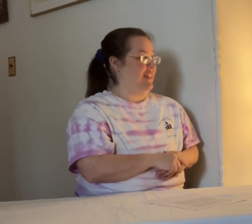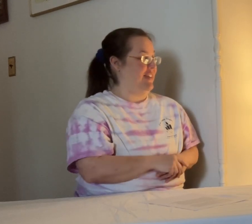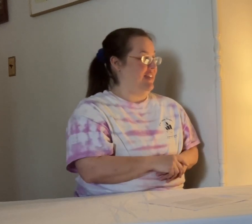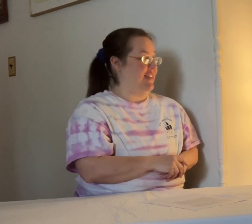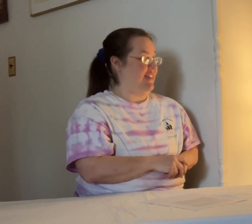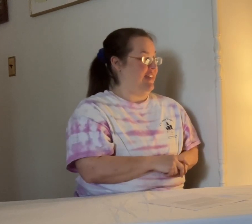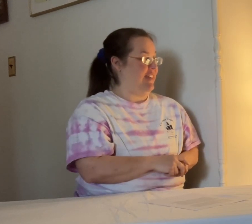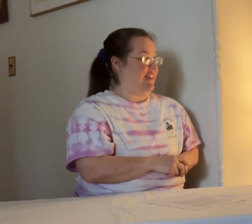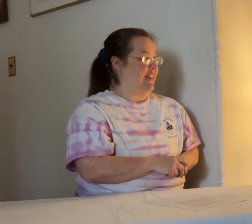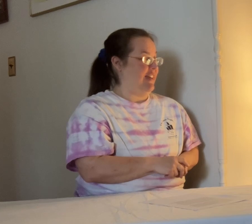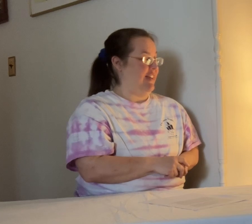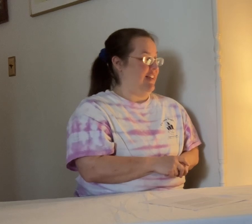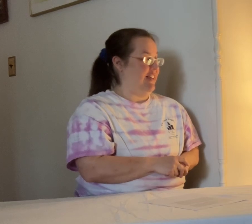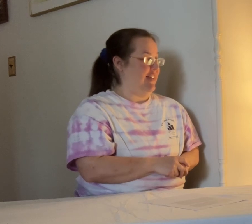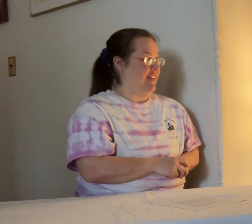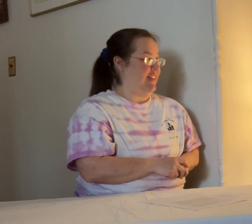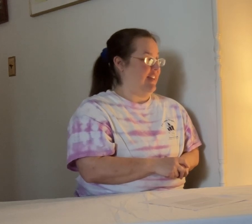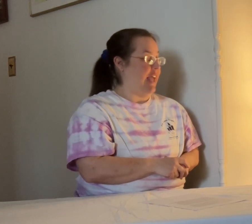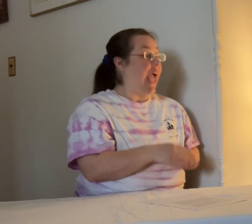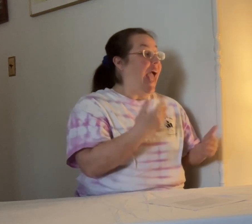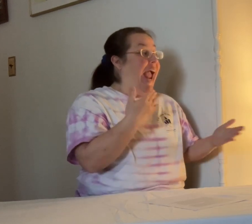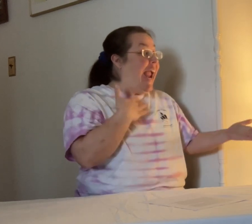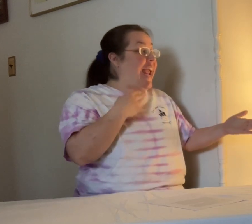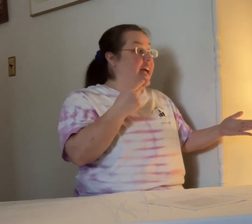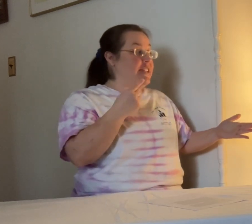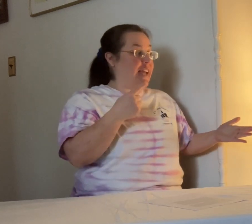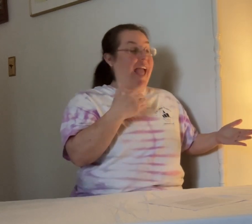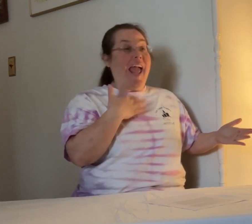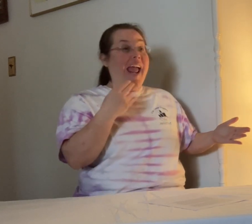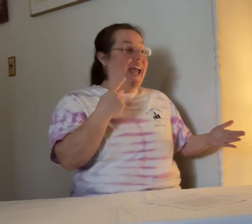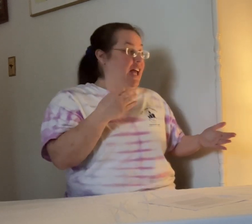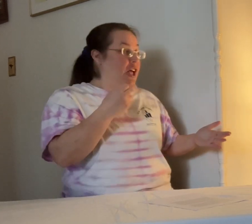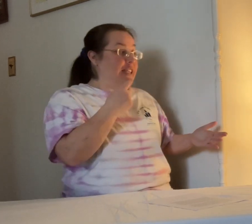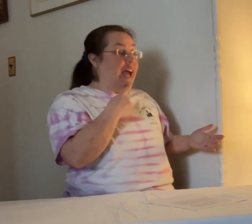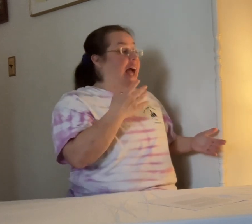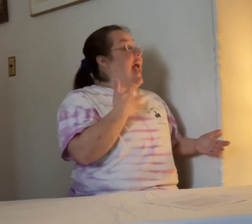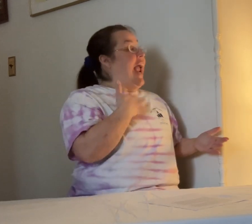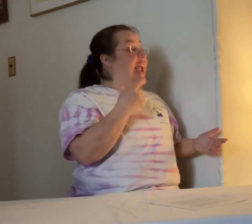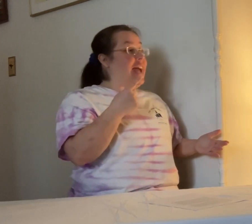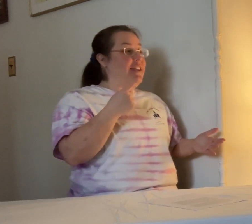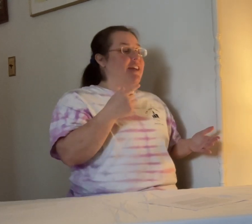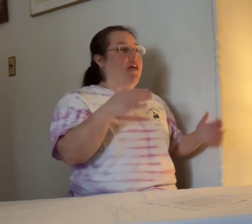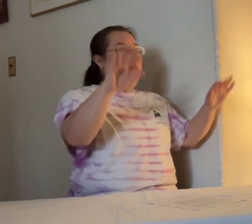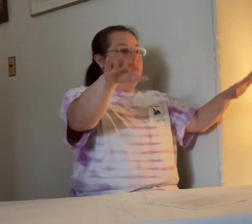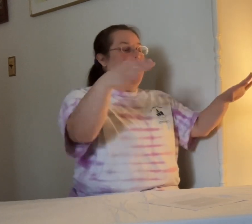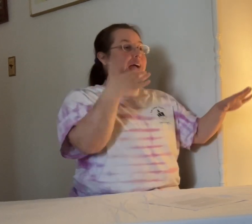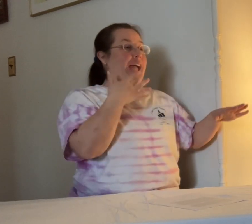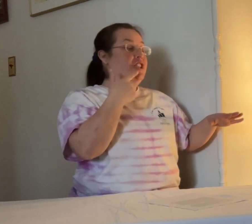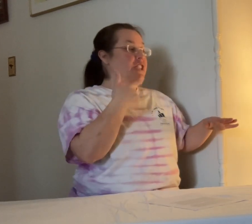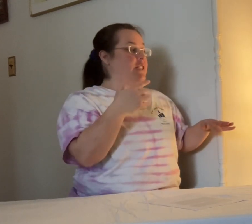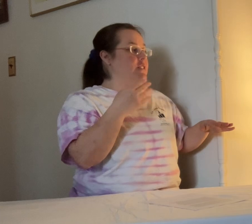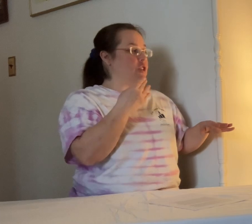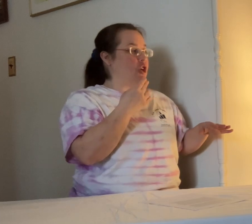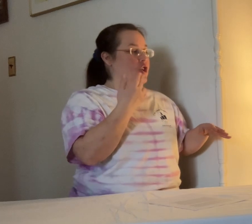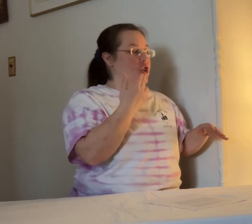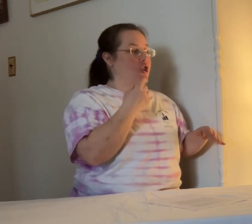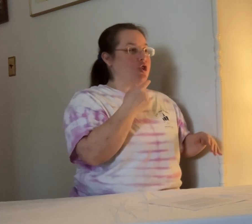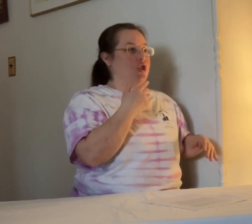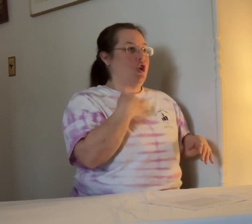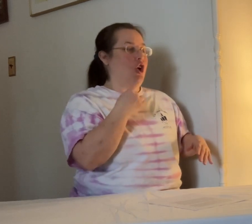Okay, but like there would be 2 different sets of pilots. Yeah, And the engines